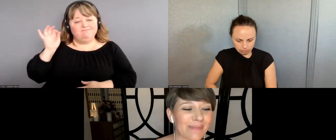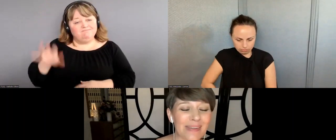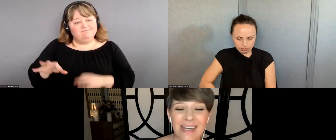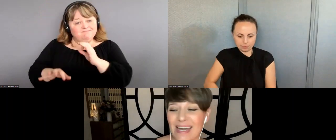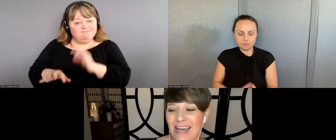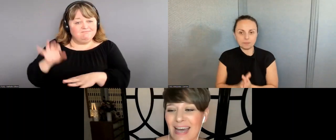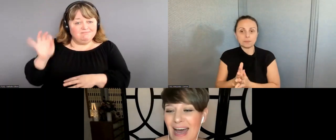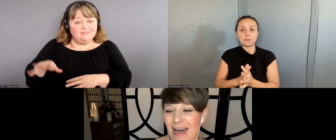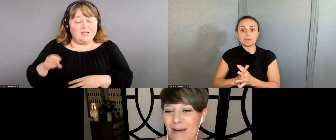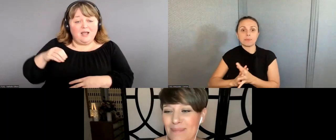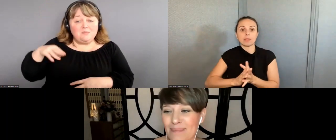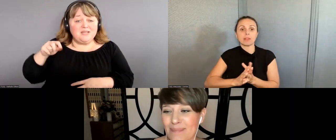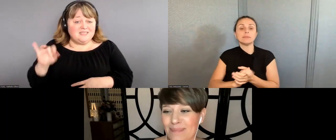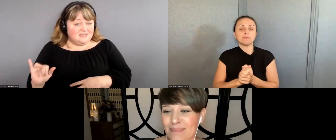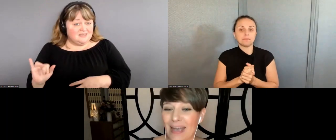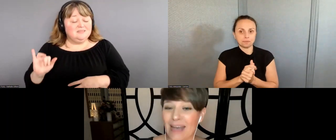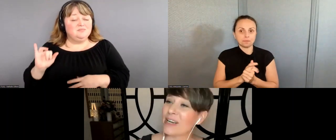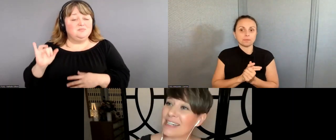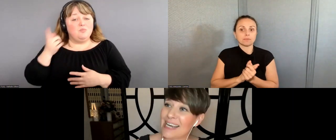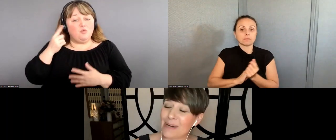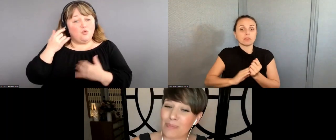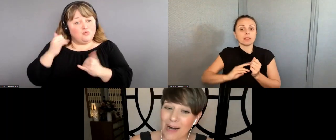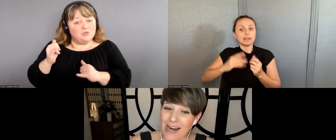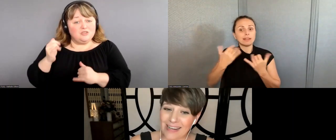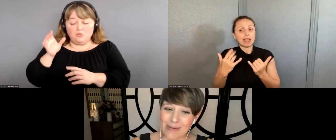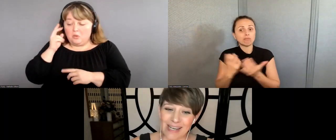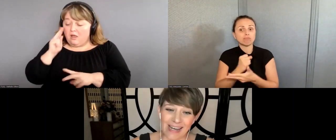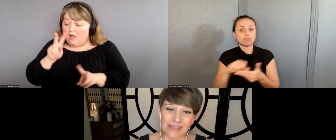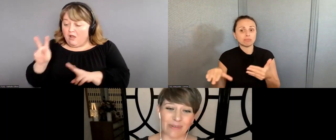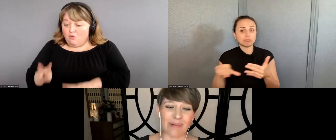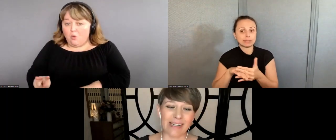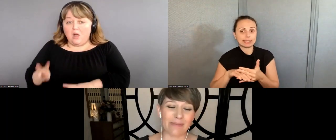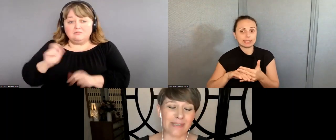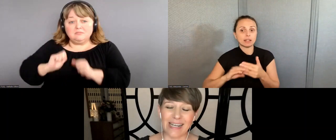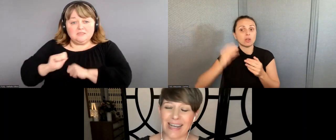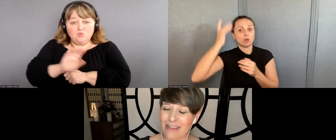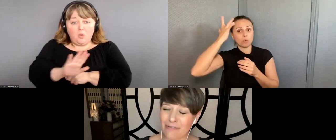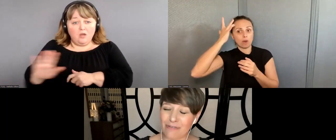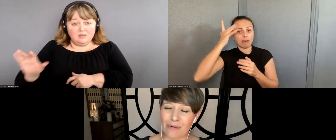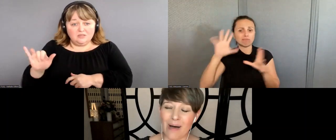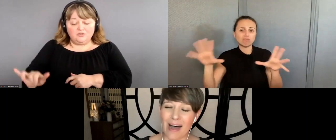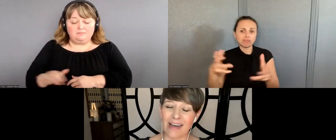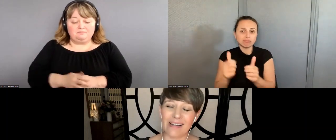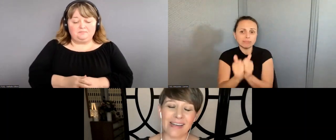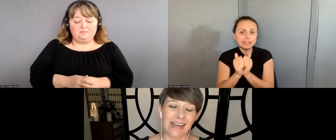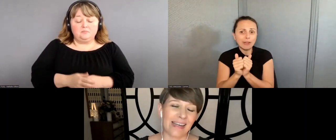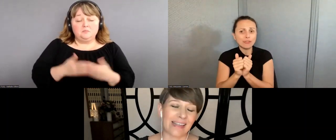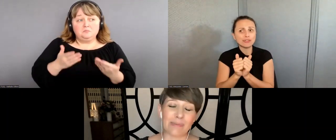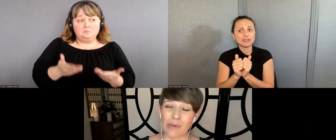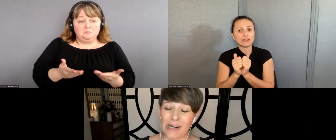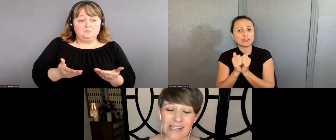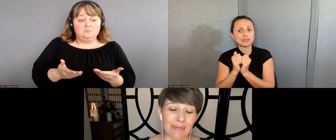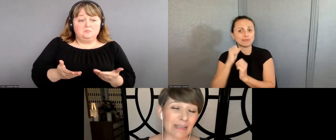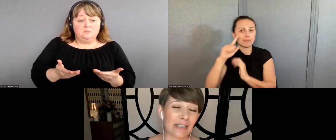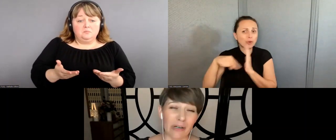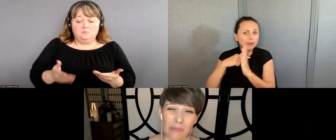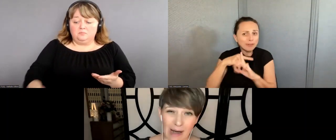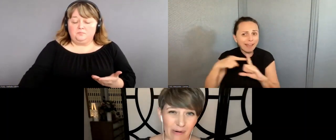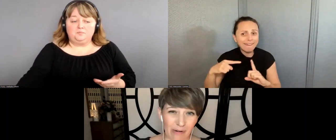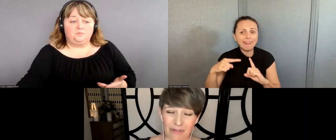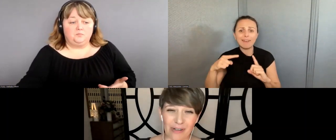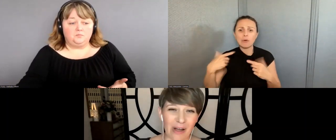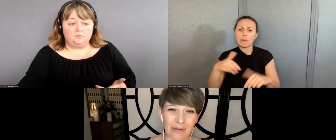voice. And we're going to take a break because we've been together for a while. This morning has been